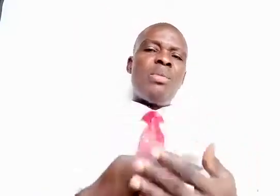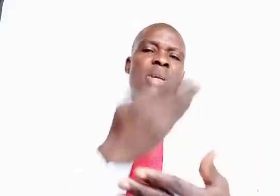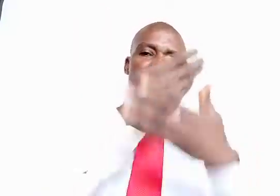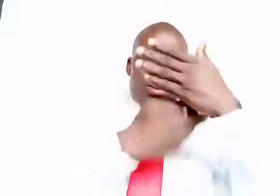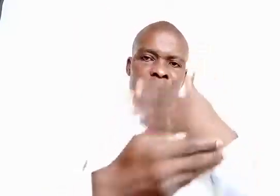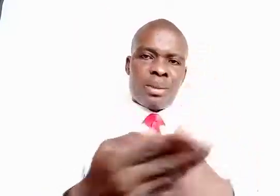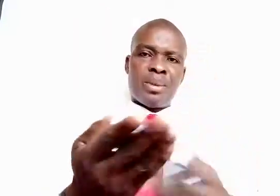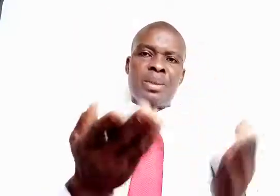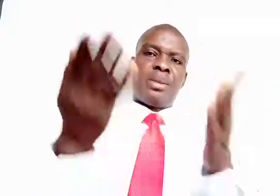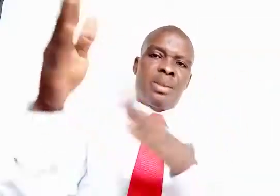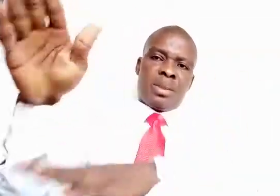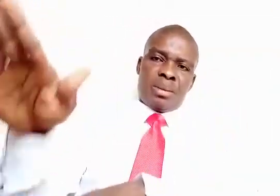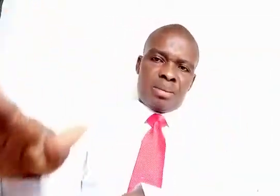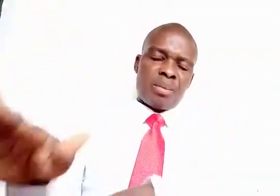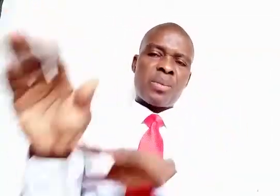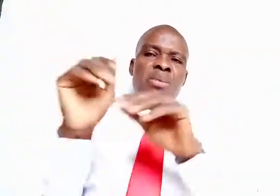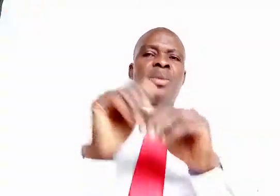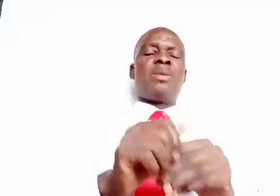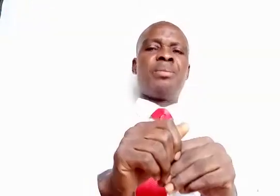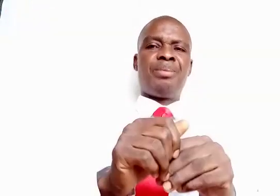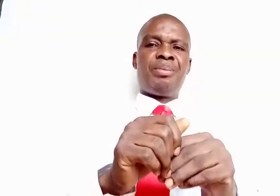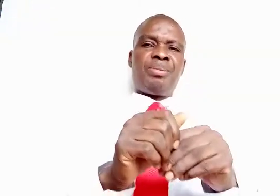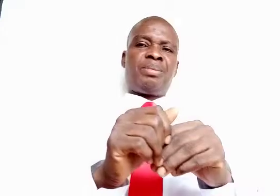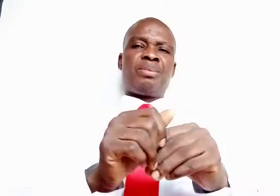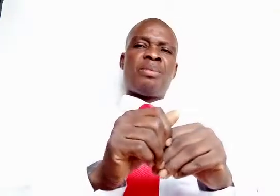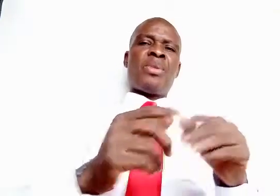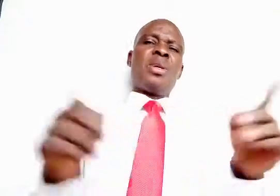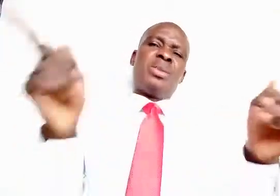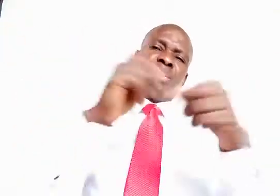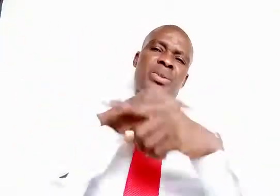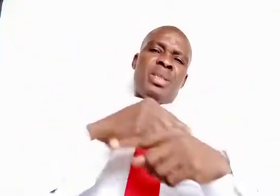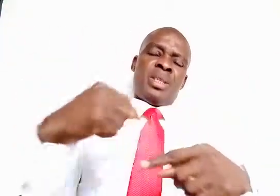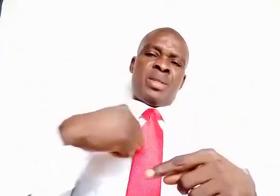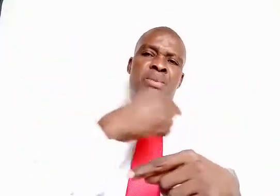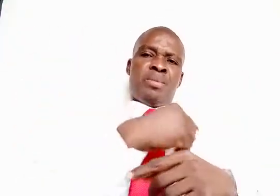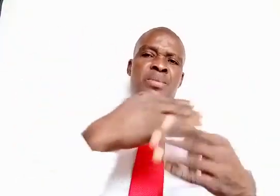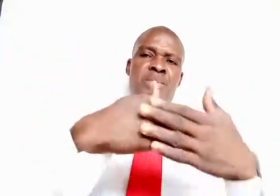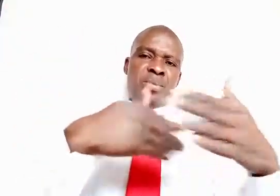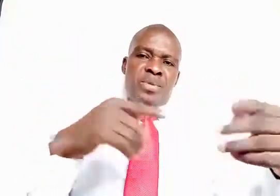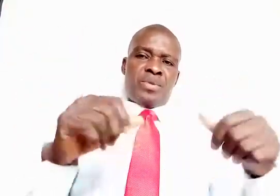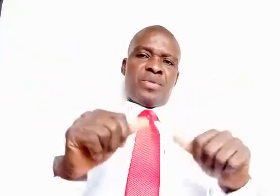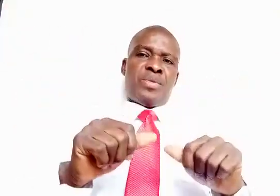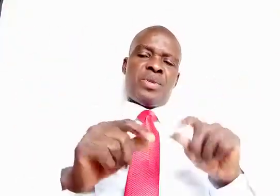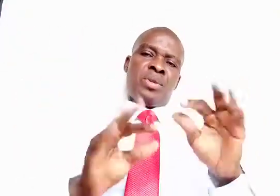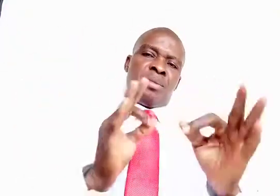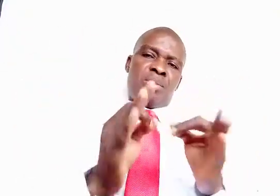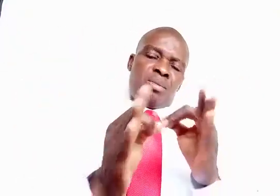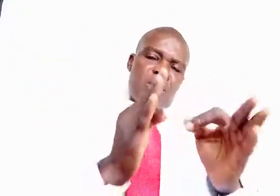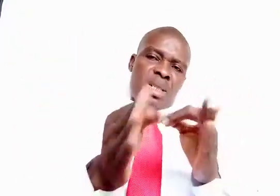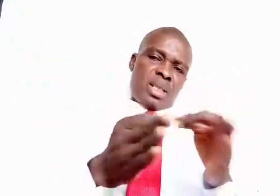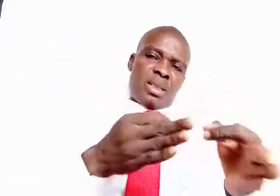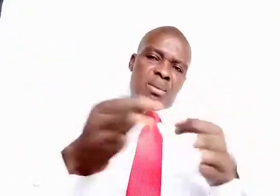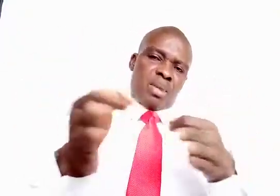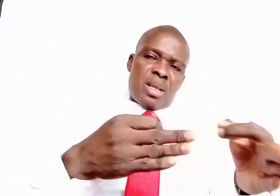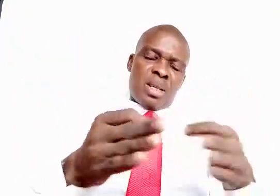death, adaptation, and competition. Today, before discussing the differences between plants and animals, let's